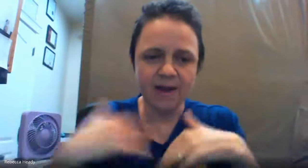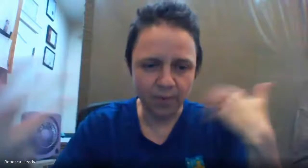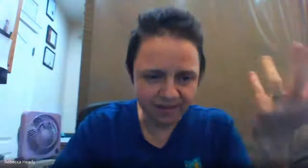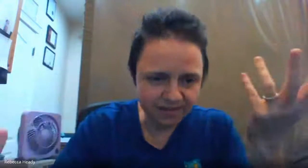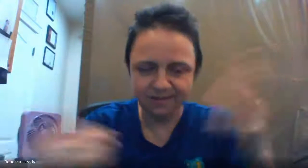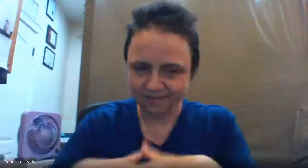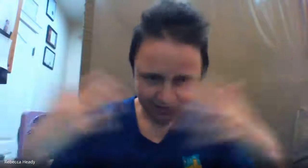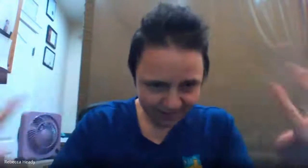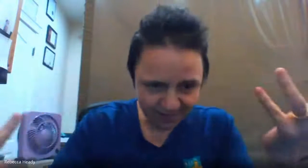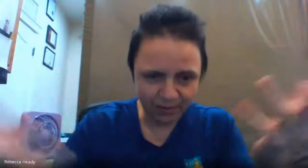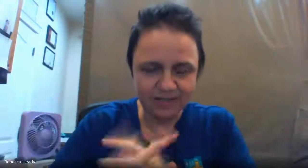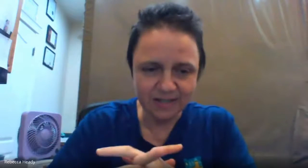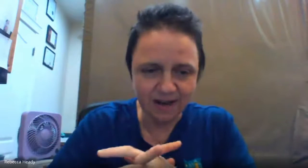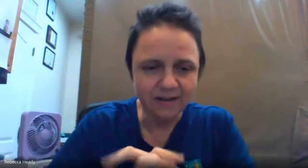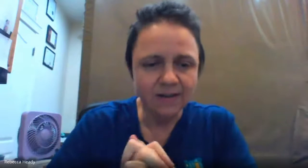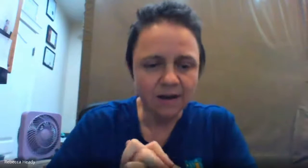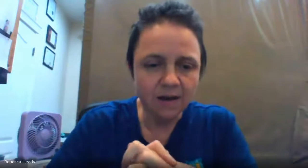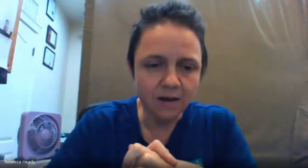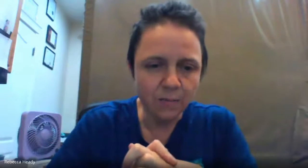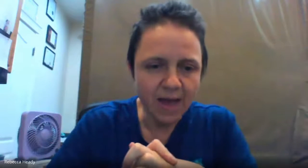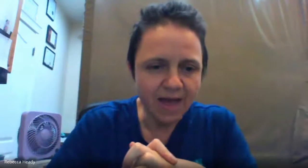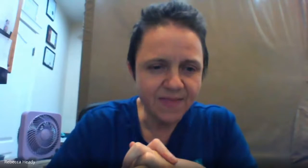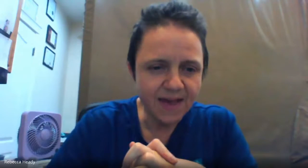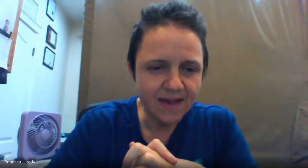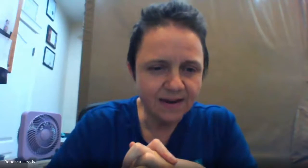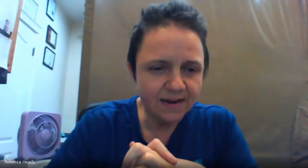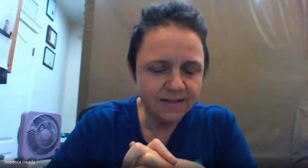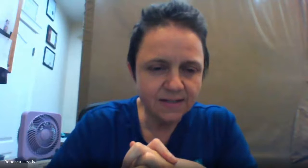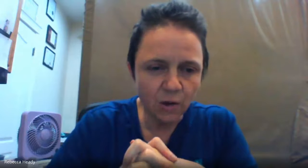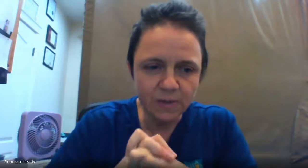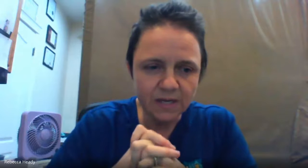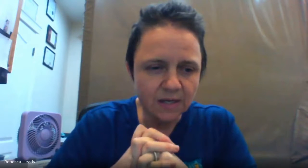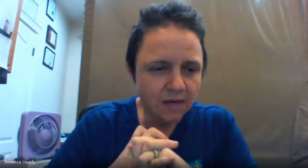name is, and sign. And then tell me